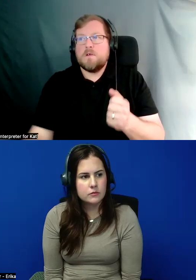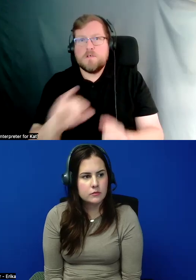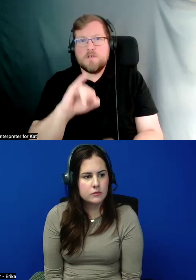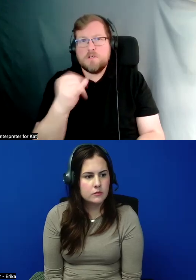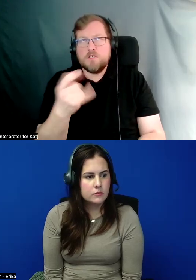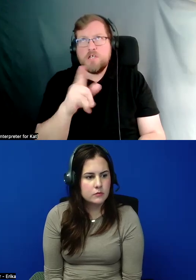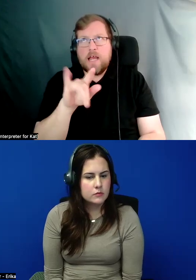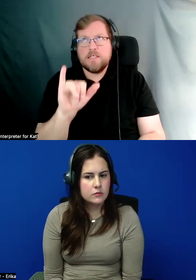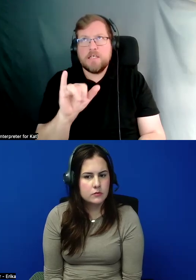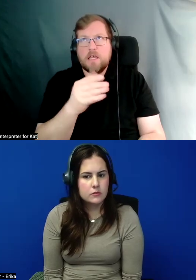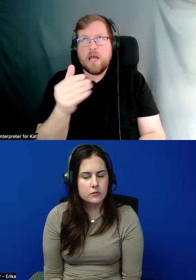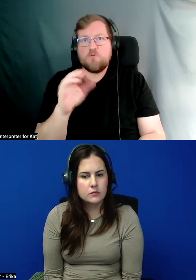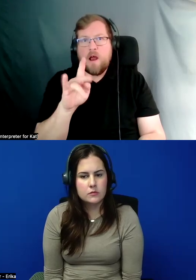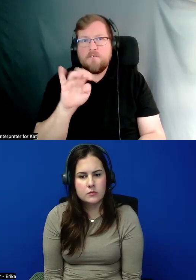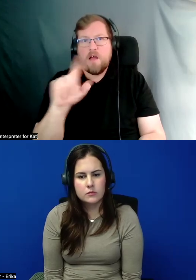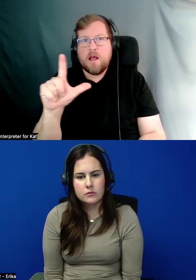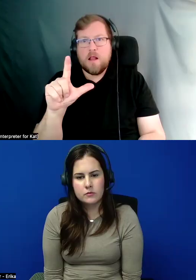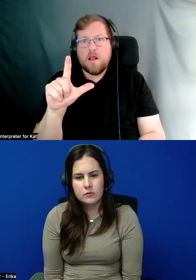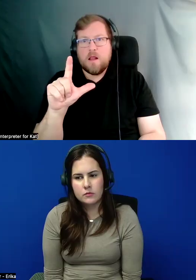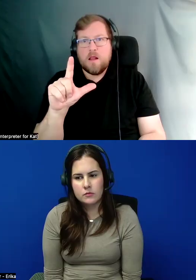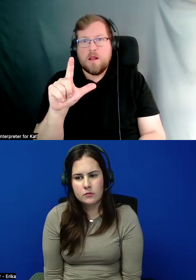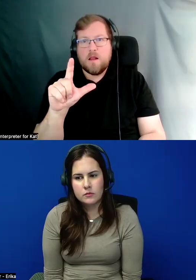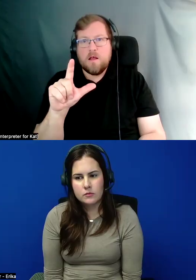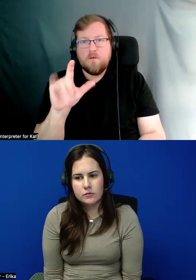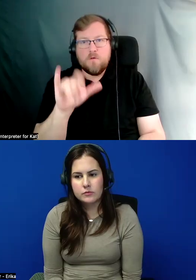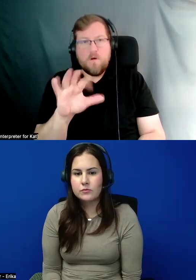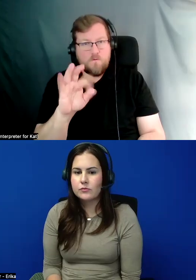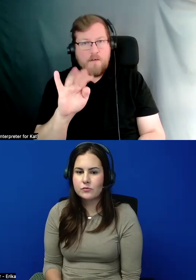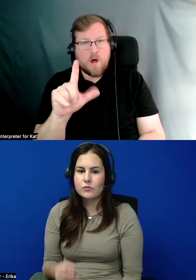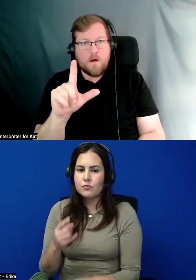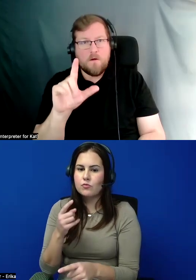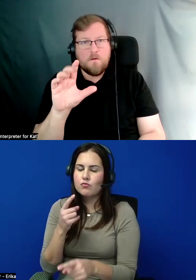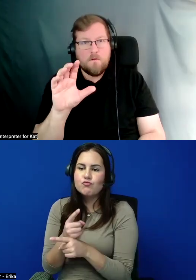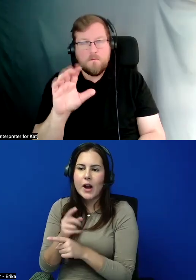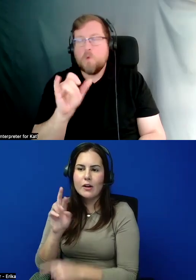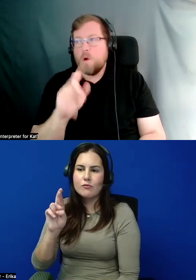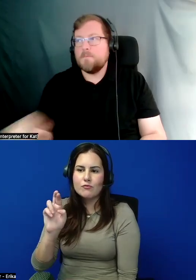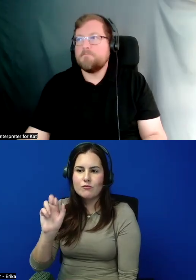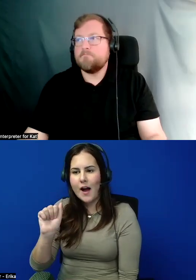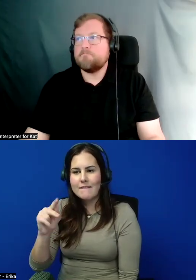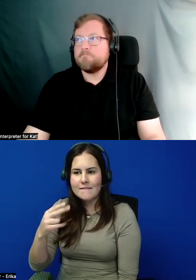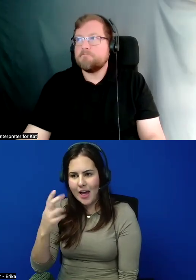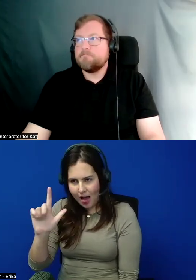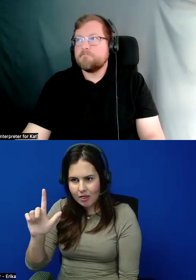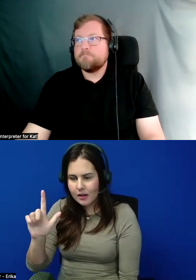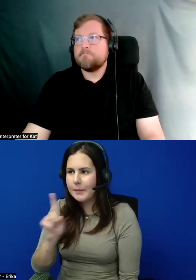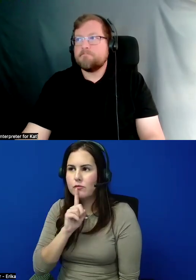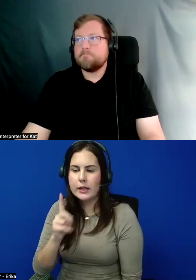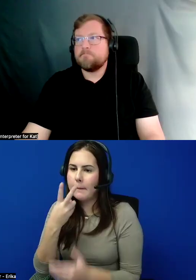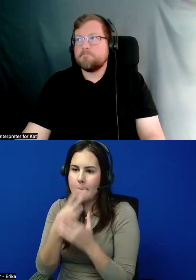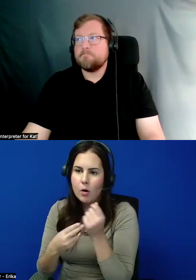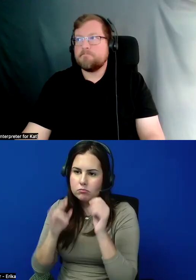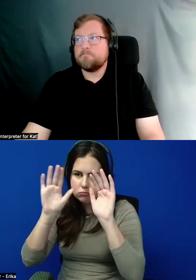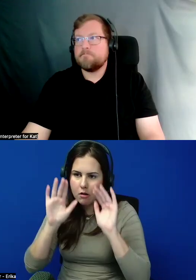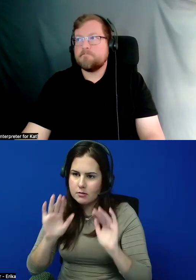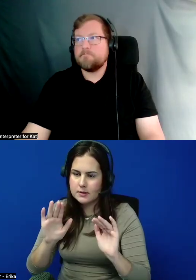Fuentes. Ralph, JC and right? Raphael, yeah, that's right, Raphael Fuentes. They were both great, very dedicated and kind